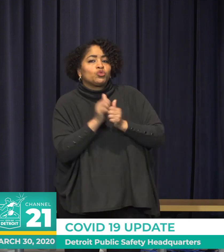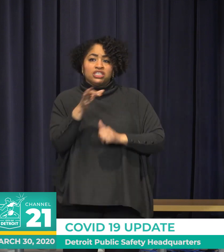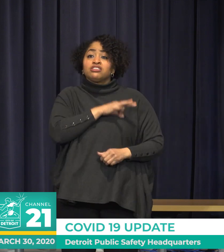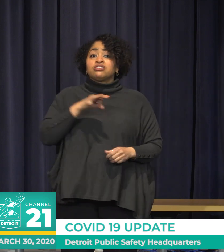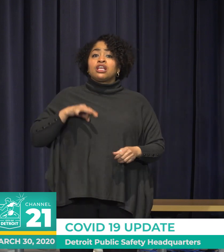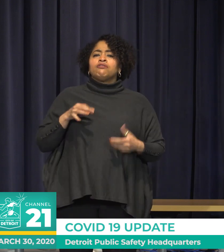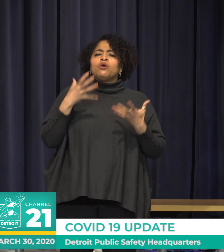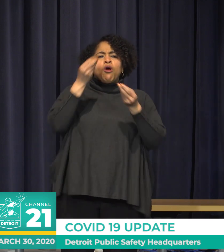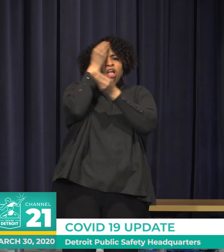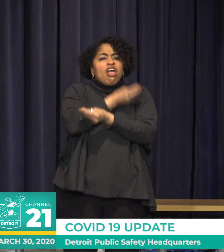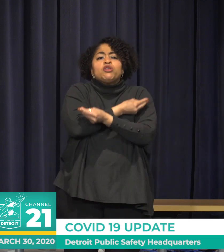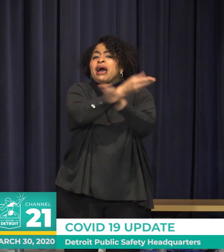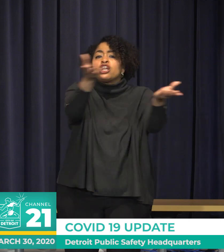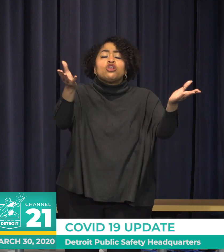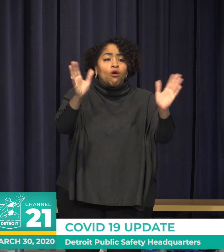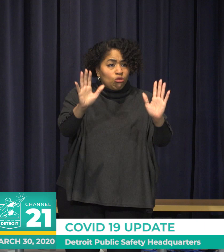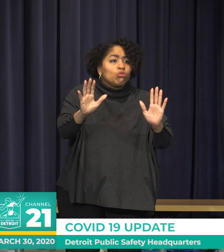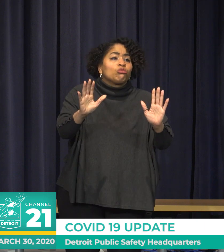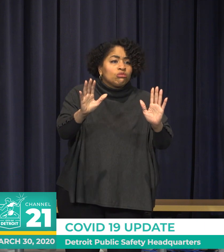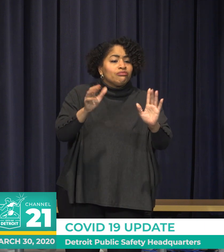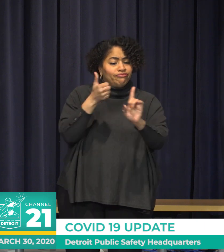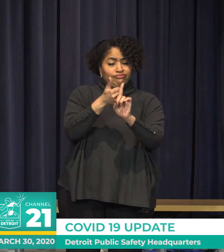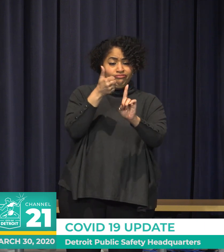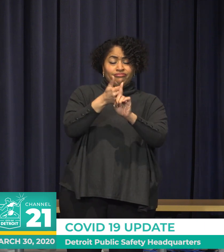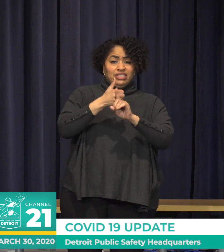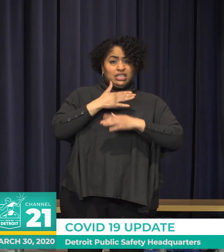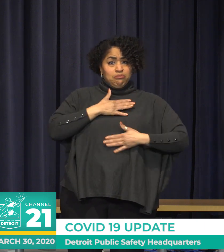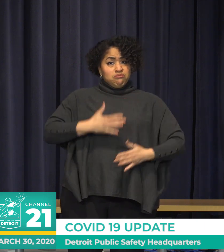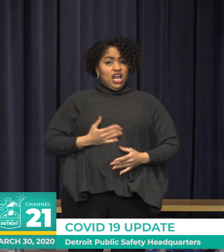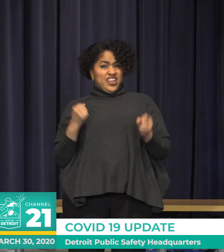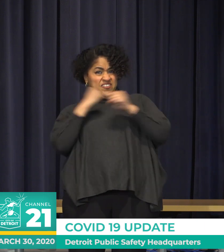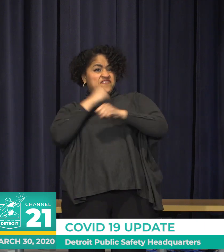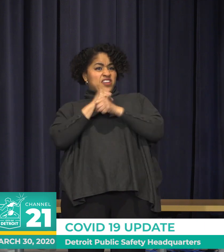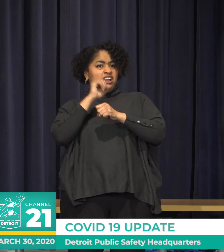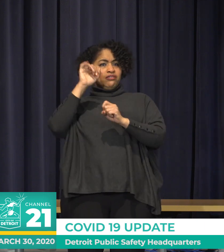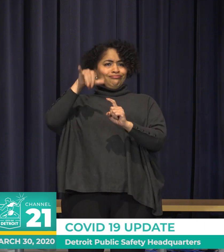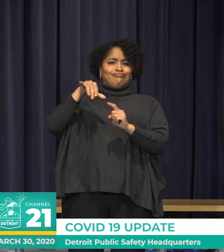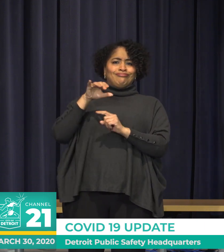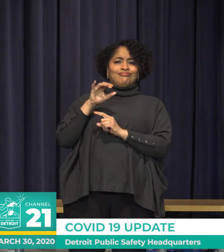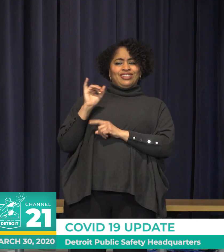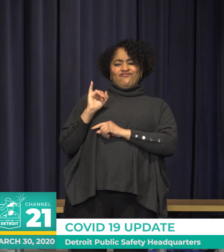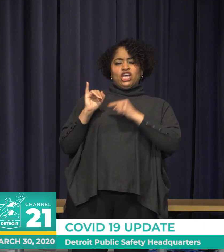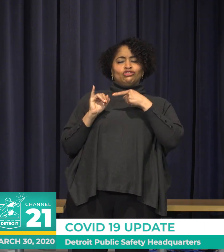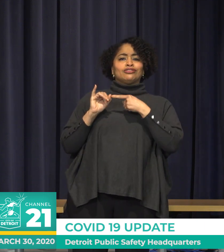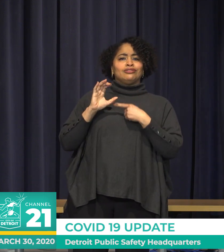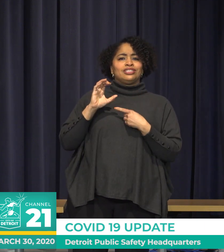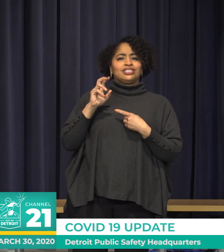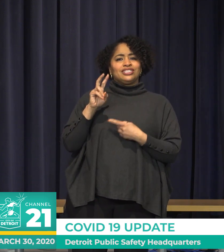everyone to know that his body is fighting off this infection.